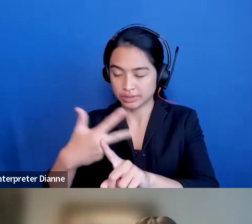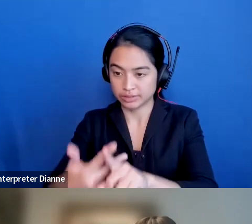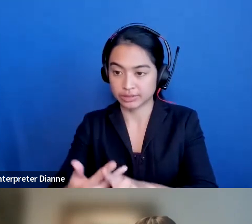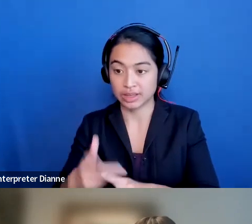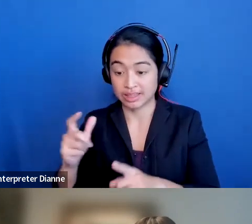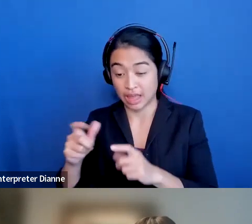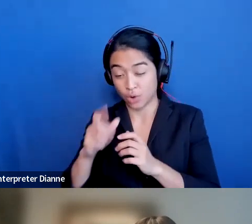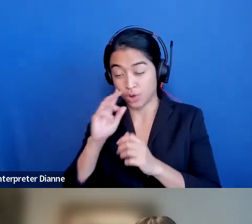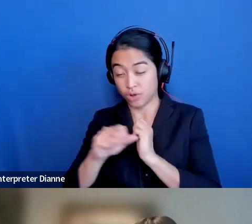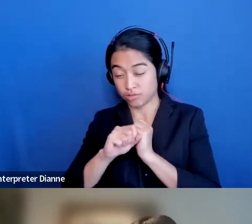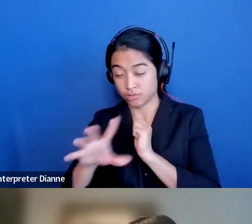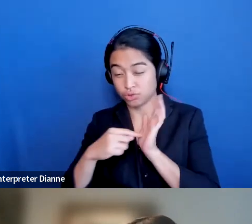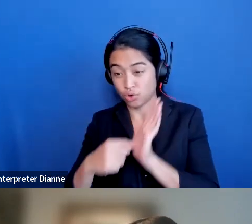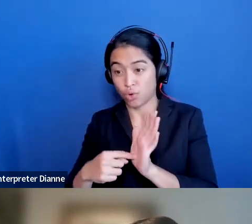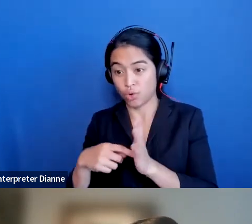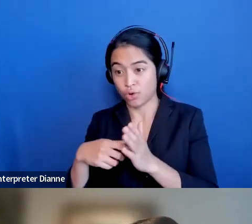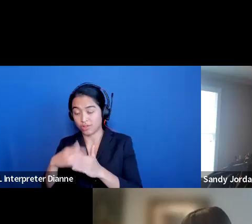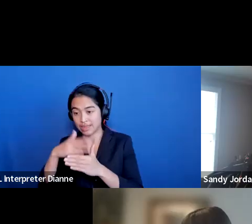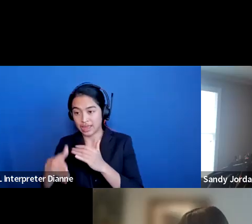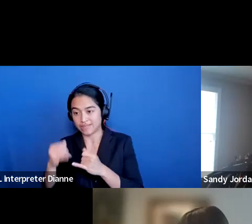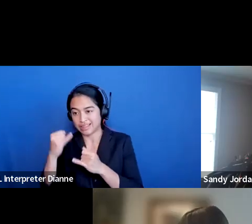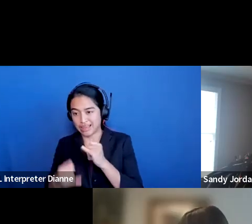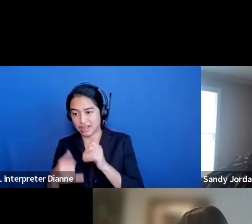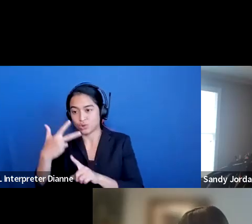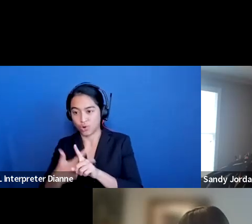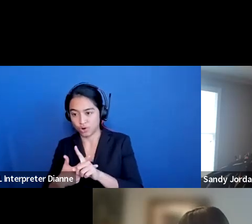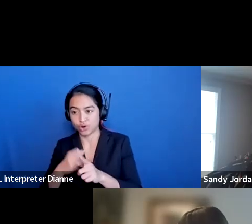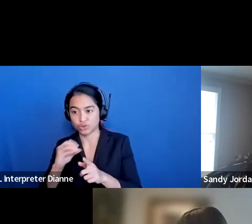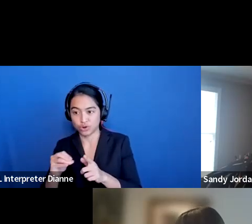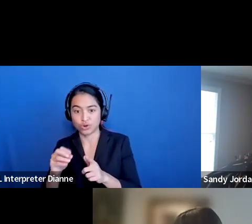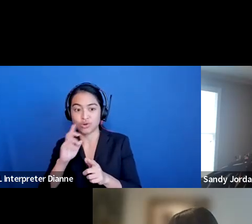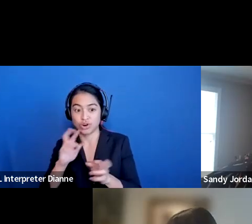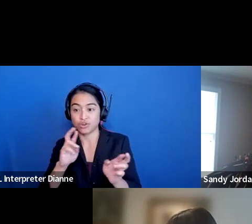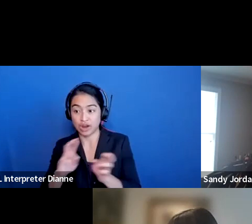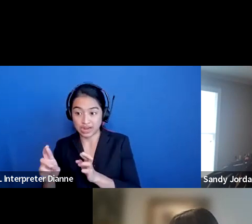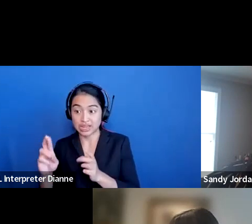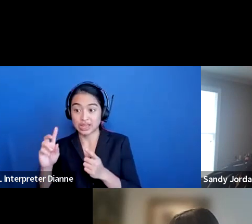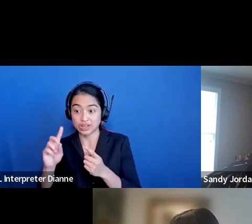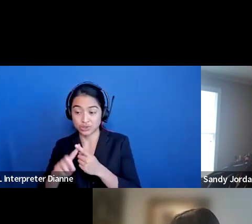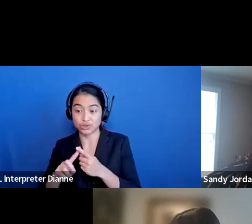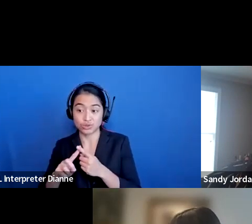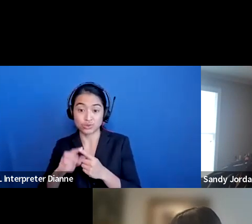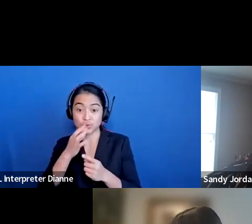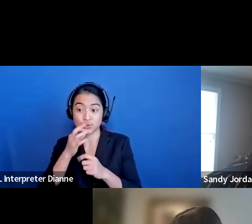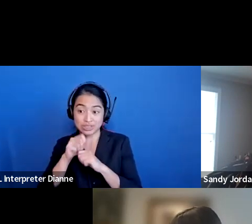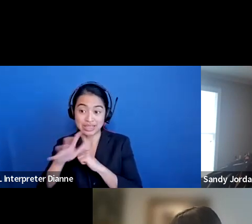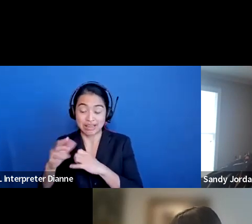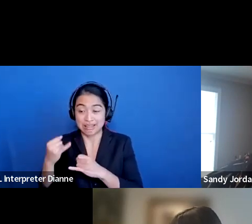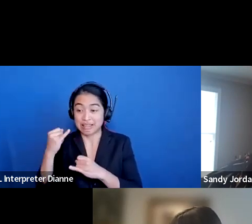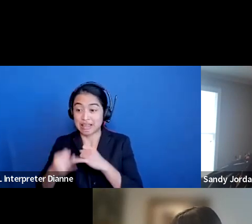the last quarter. And so we're getting ready, we're gearing up to issue the